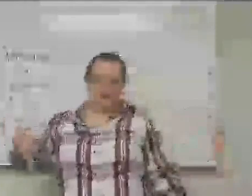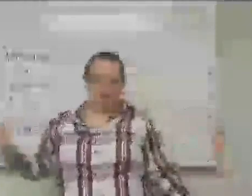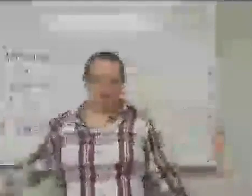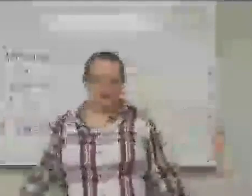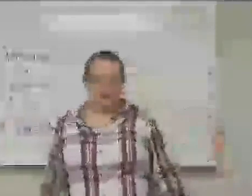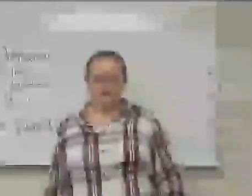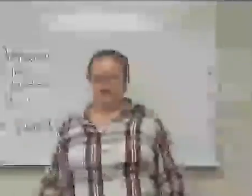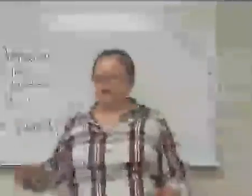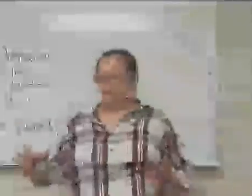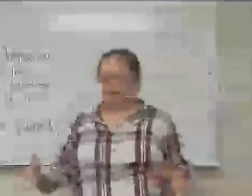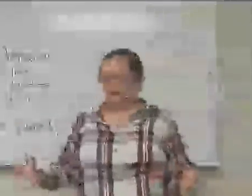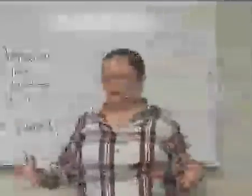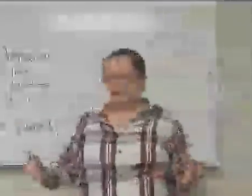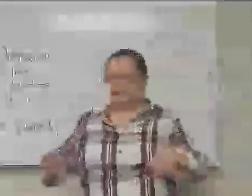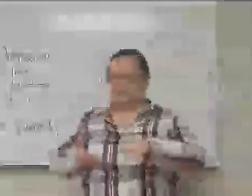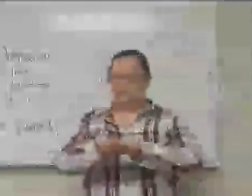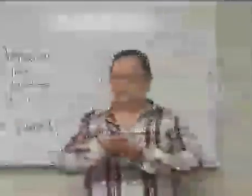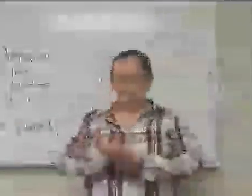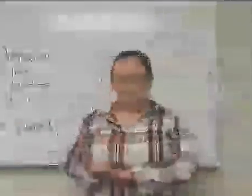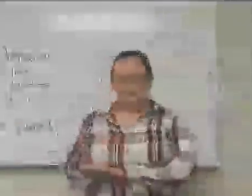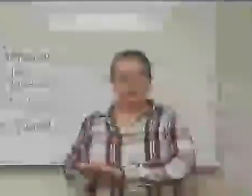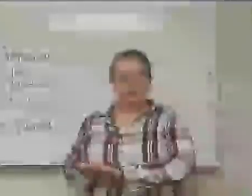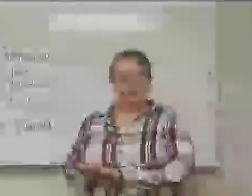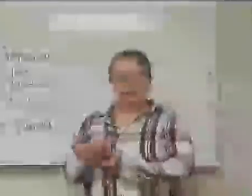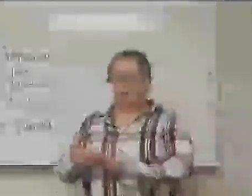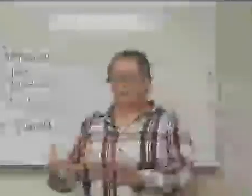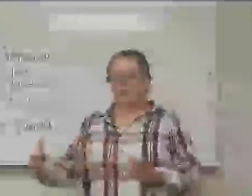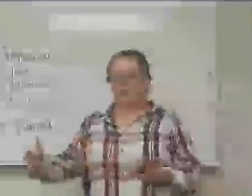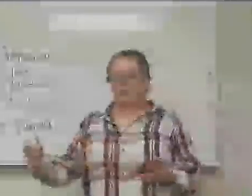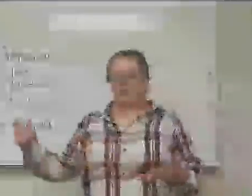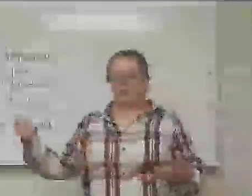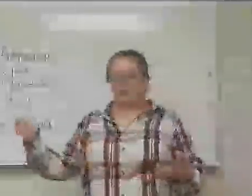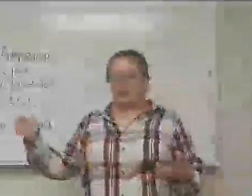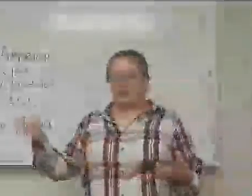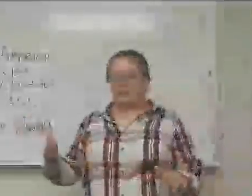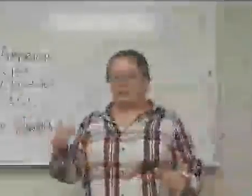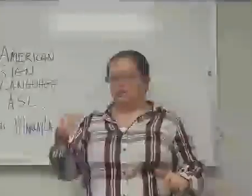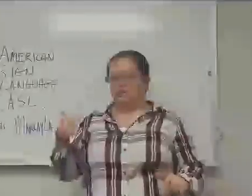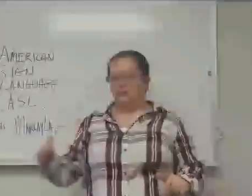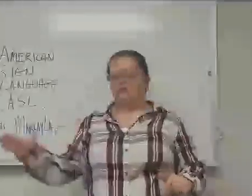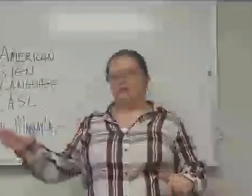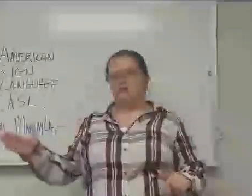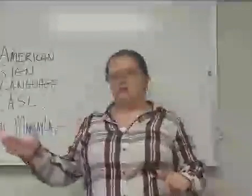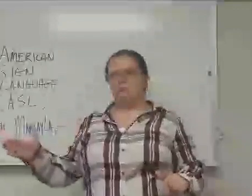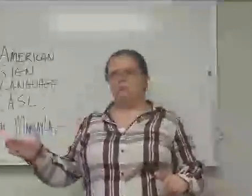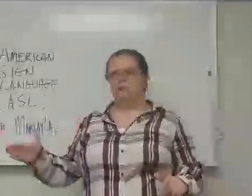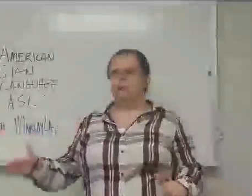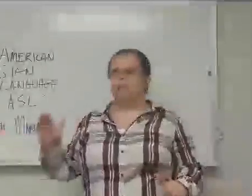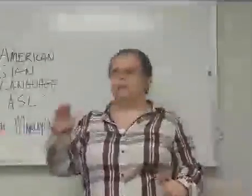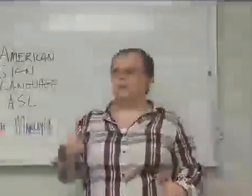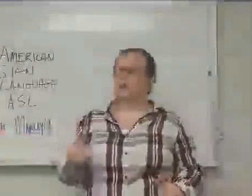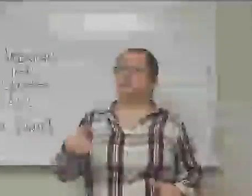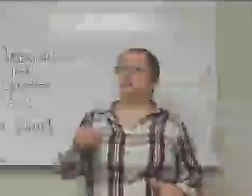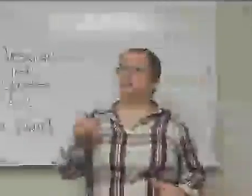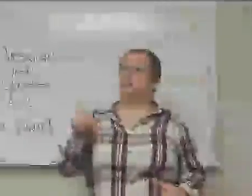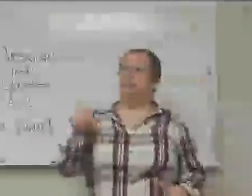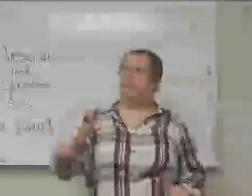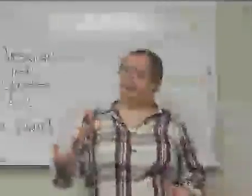once again, the deaf community hates when things are being spelt out, but they'd much rather have you spell things